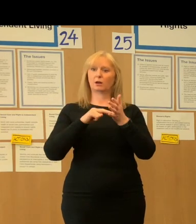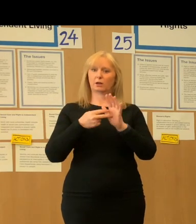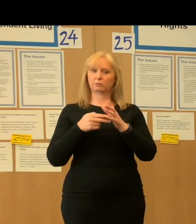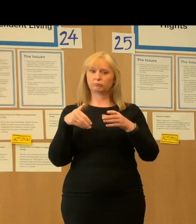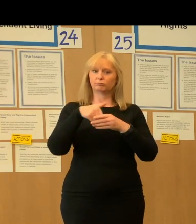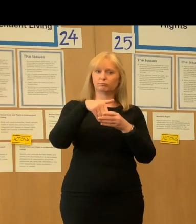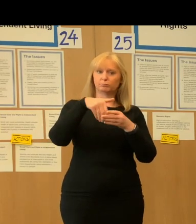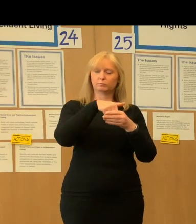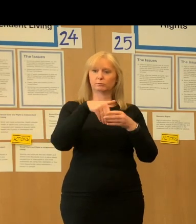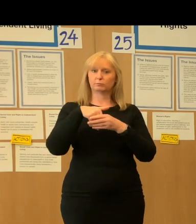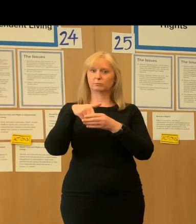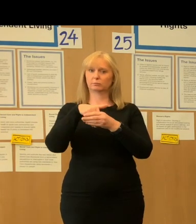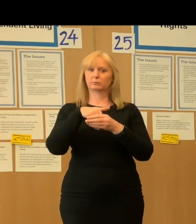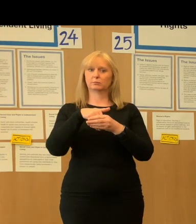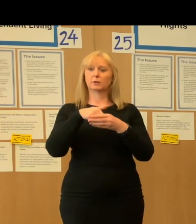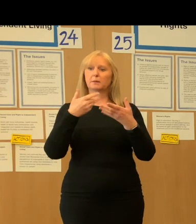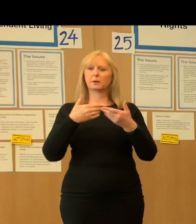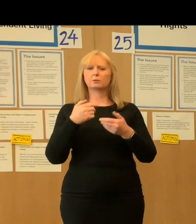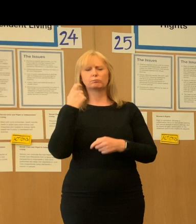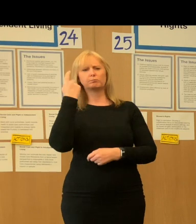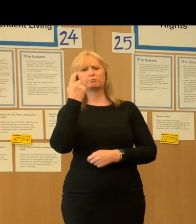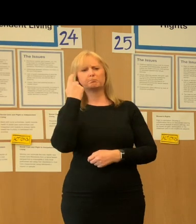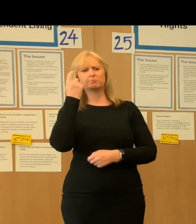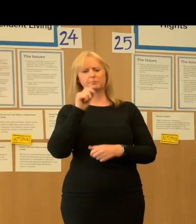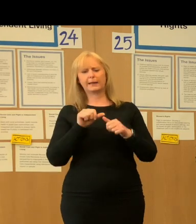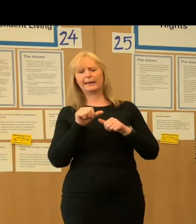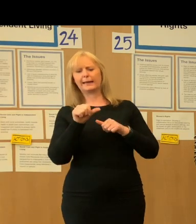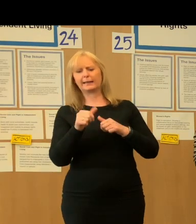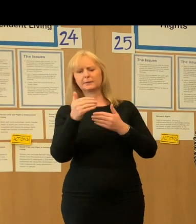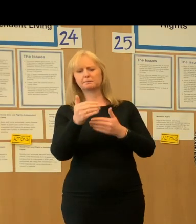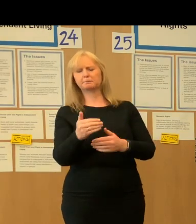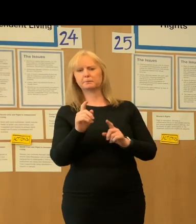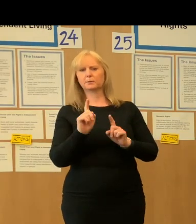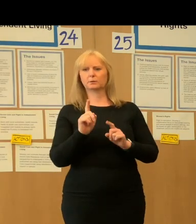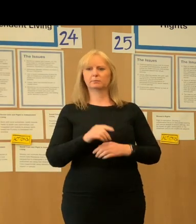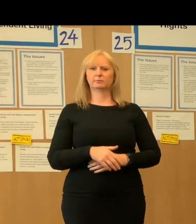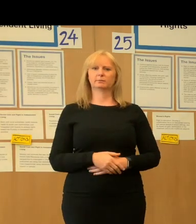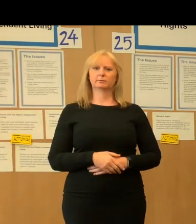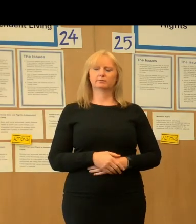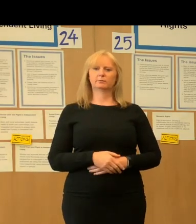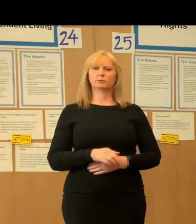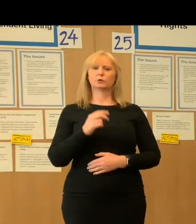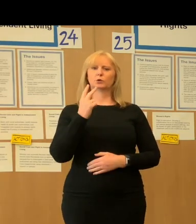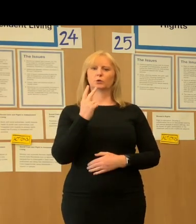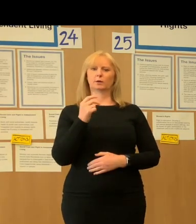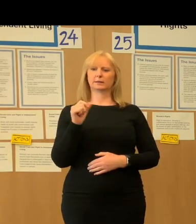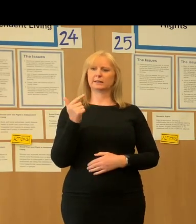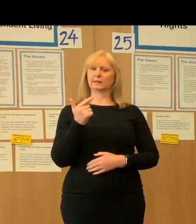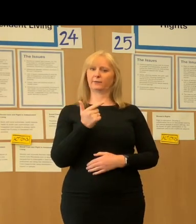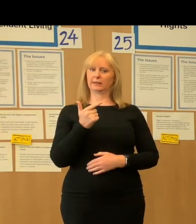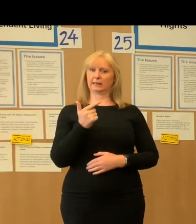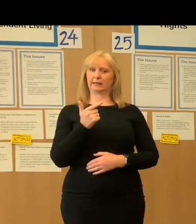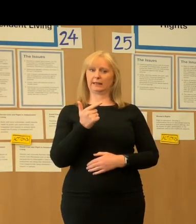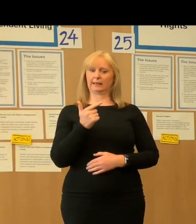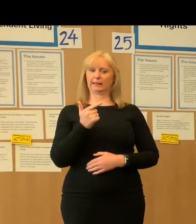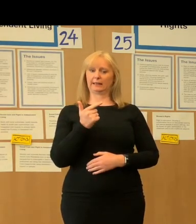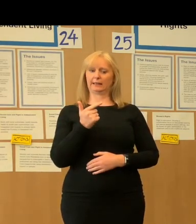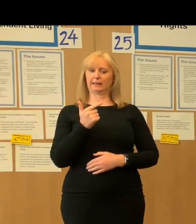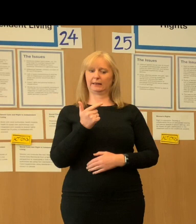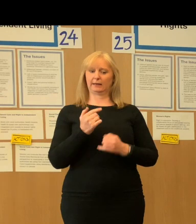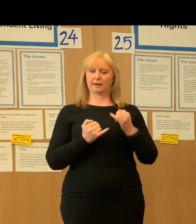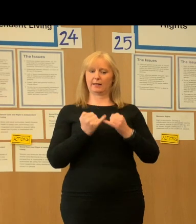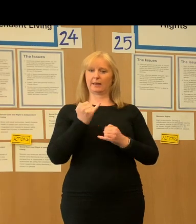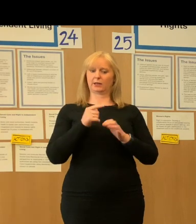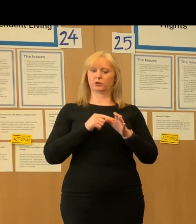SNAP have been thinking about what comes next. During 2017, so during SNAP 1's last